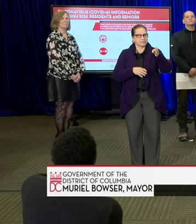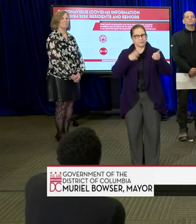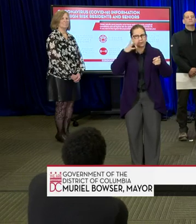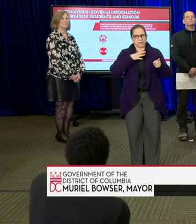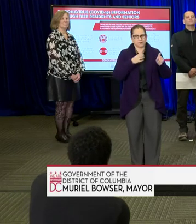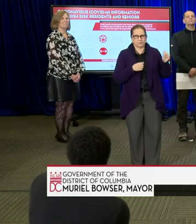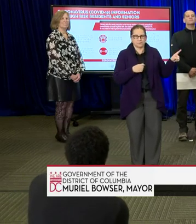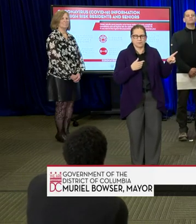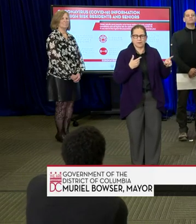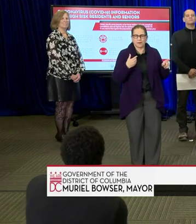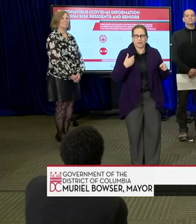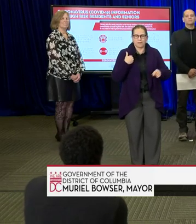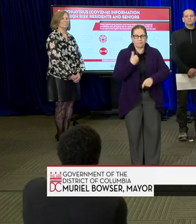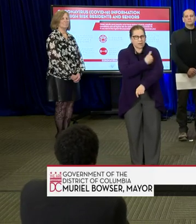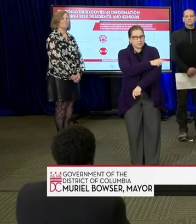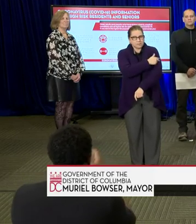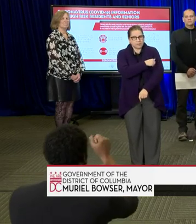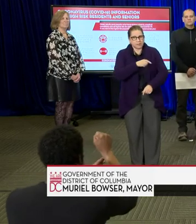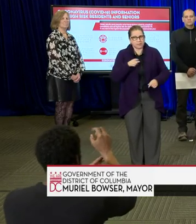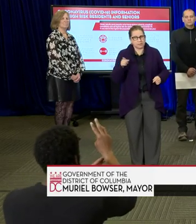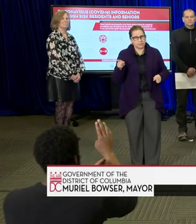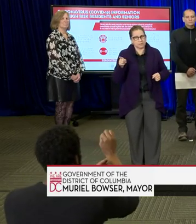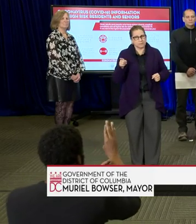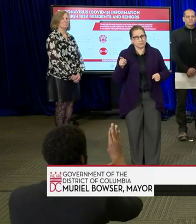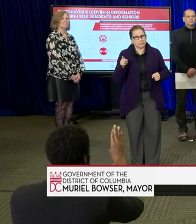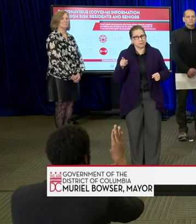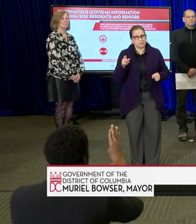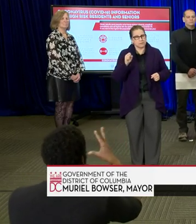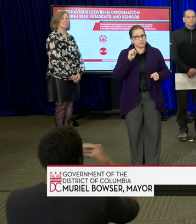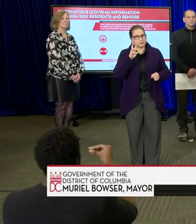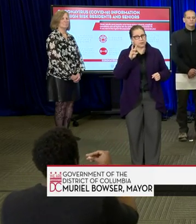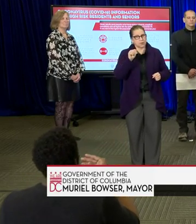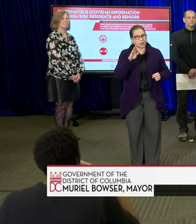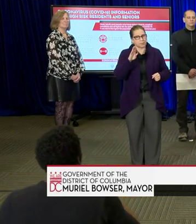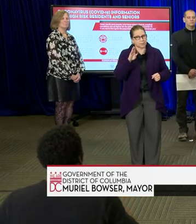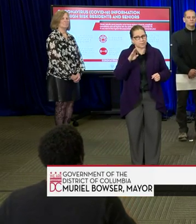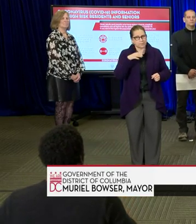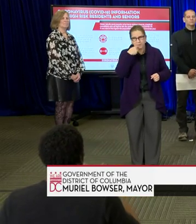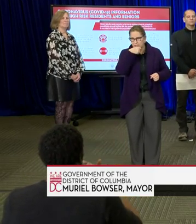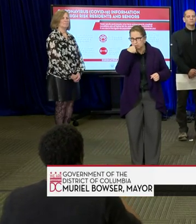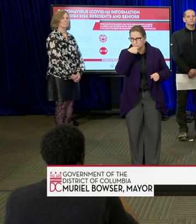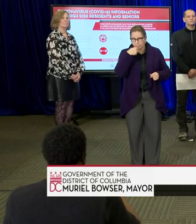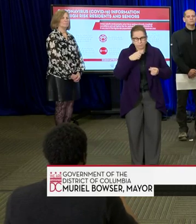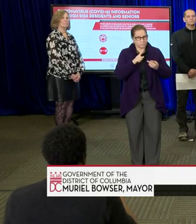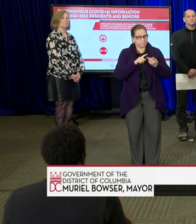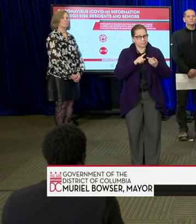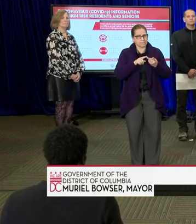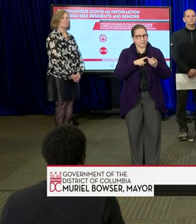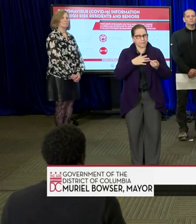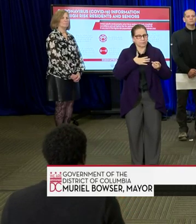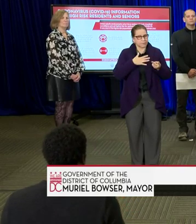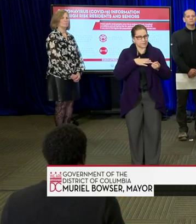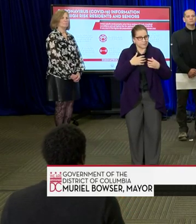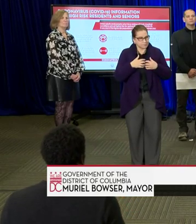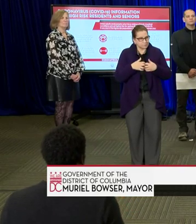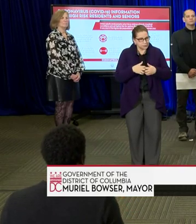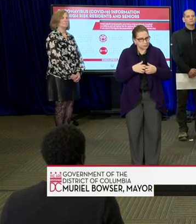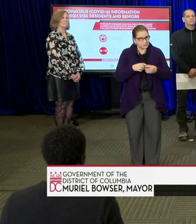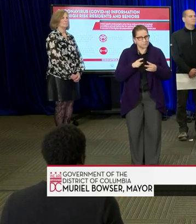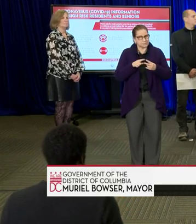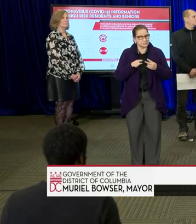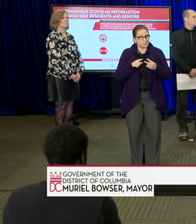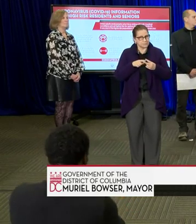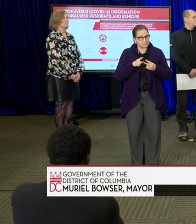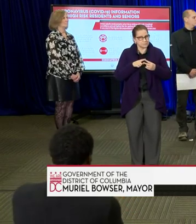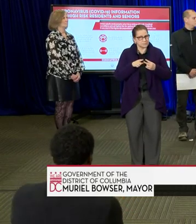You mentioned swabs and ventilators. What else are hospitals saying they're needed? And are they feeling a little overwhelmed in any way, or are they prepared for the